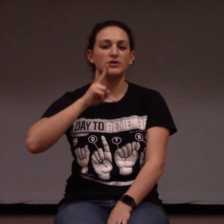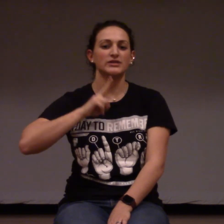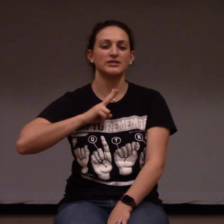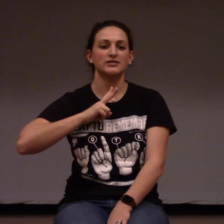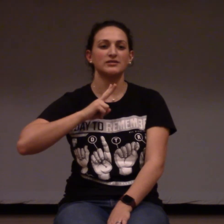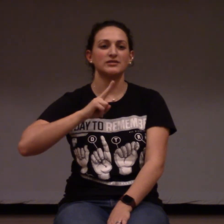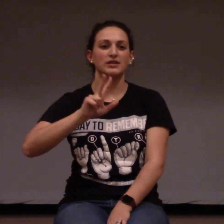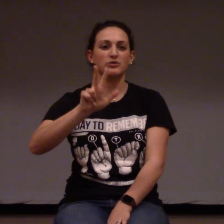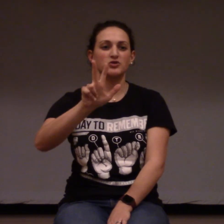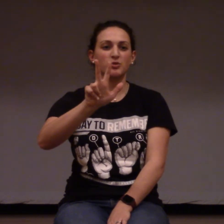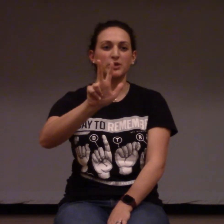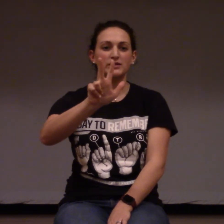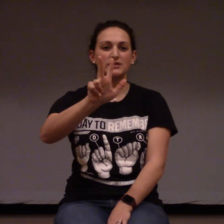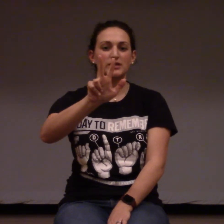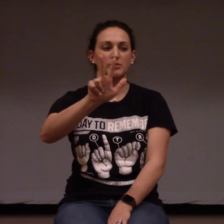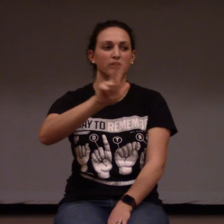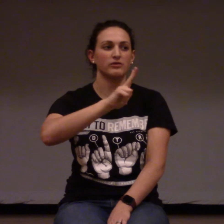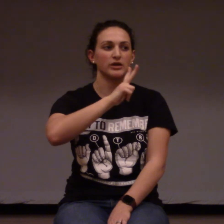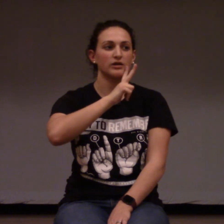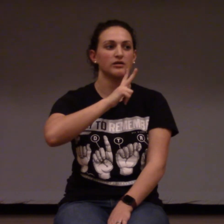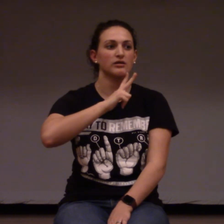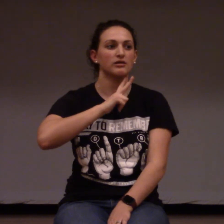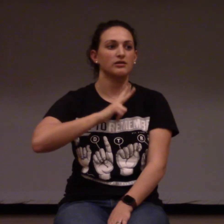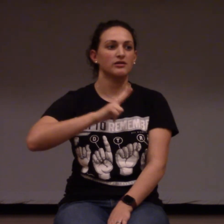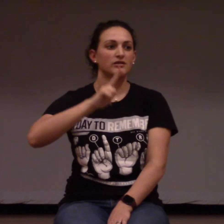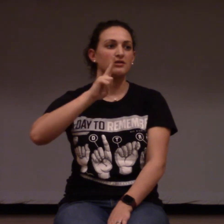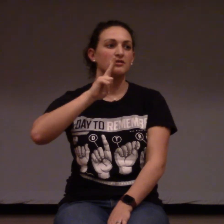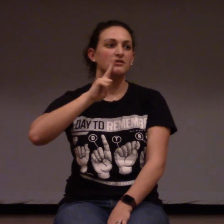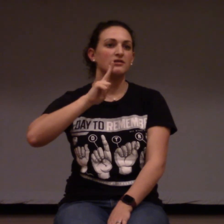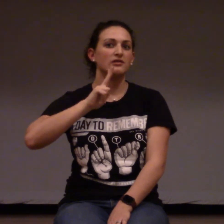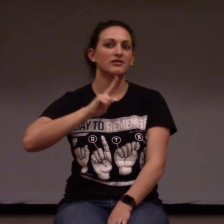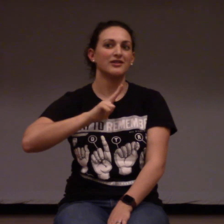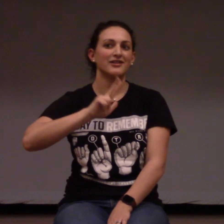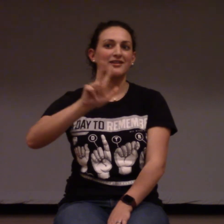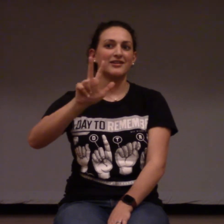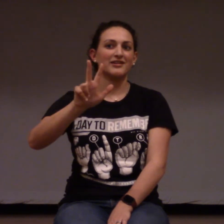Twins. Same with triplets. It's going to be a 3. Is that their twin girls?